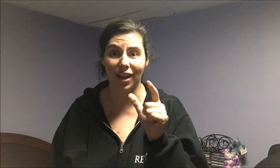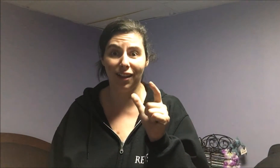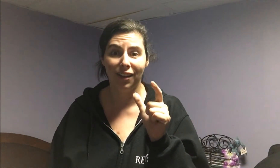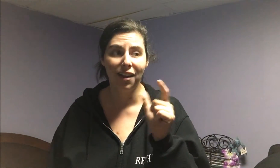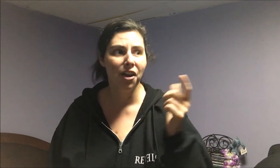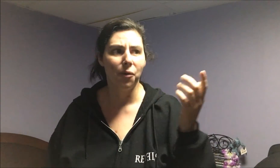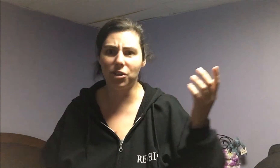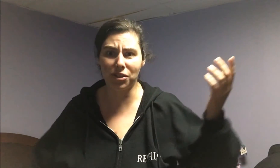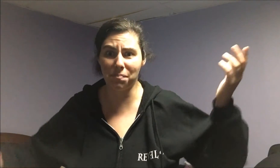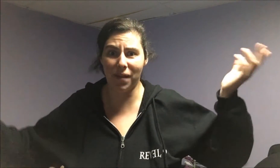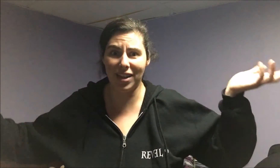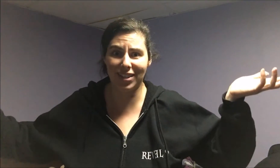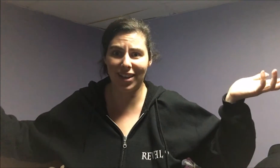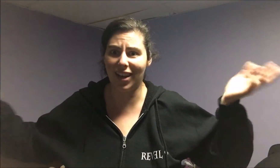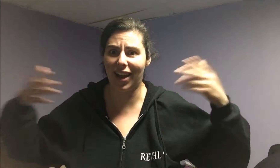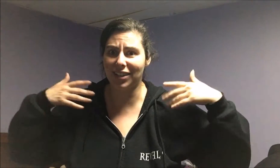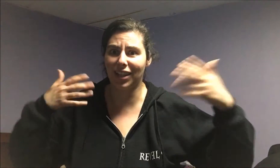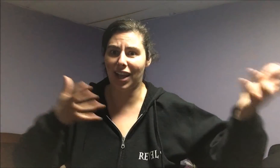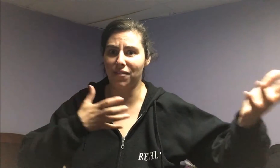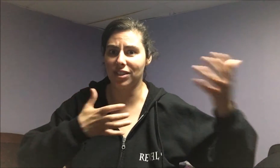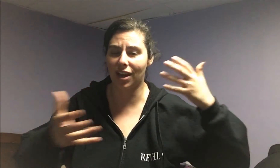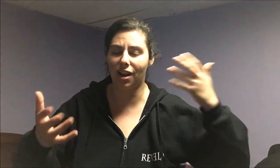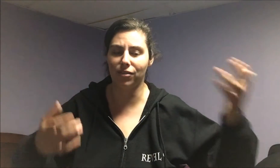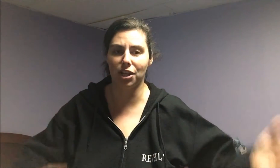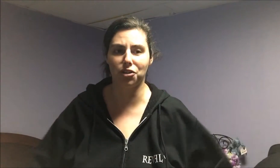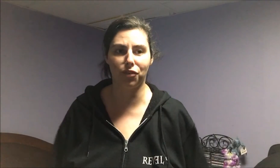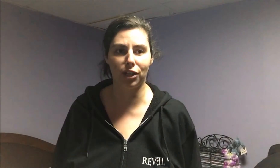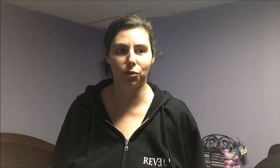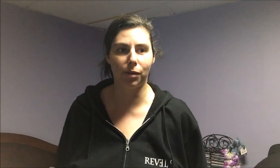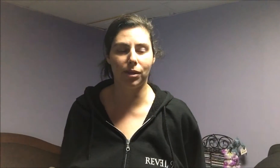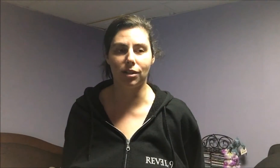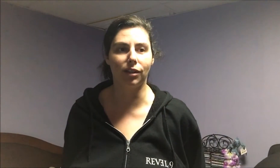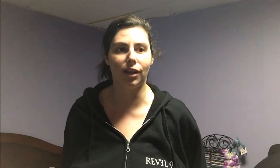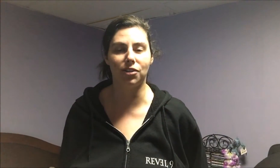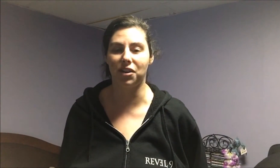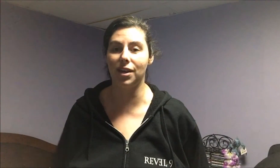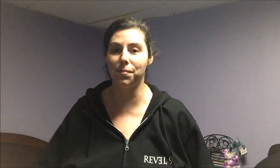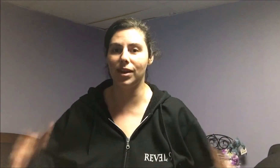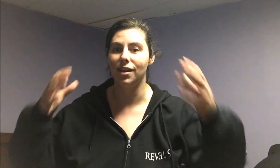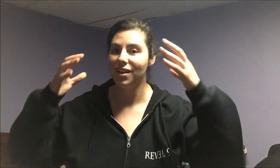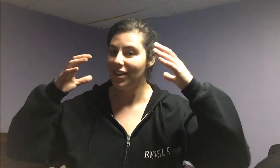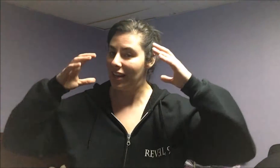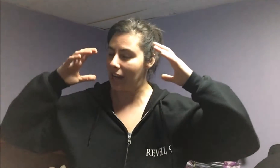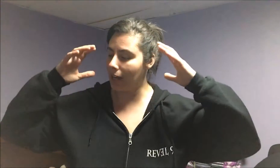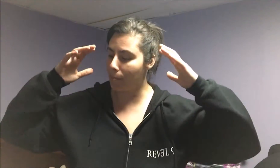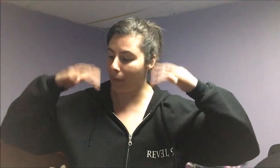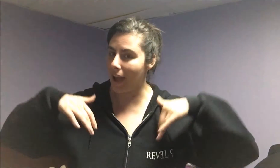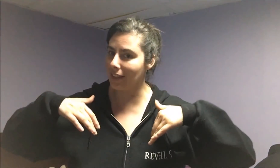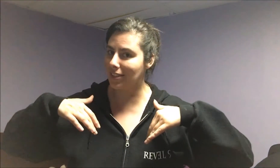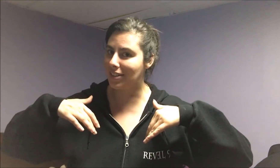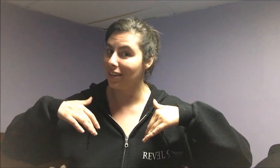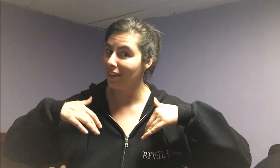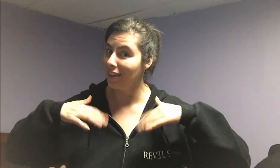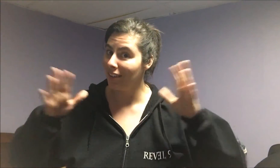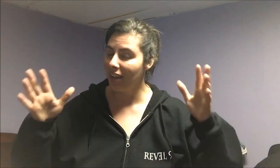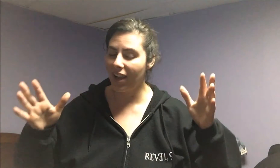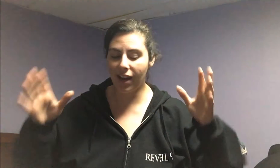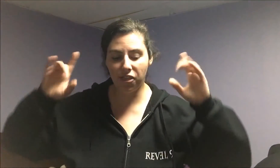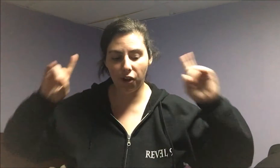ASL, which is amazing, and I got to like have a signed conversation for like 20 minutes online, trying to keep me kind of balanced. And I thought